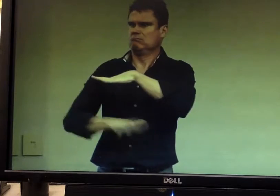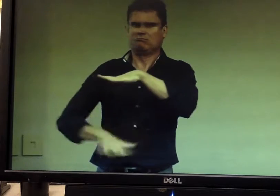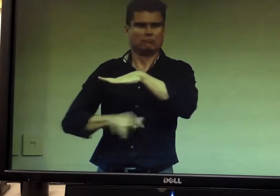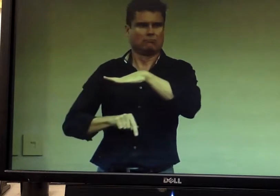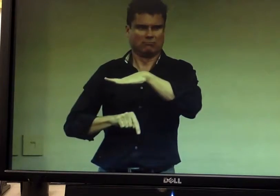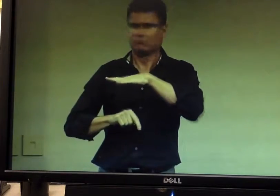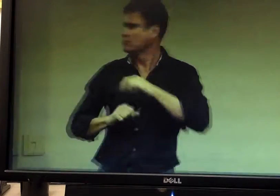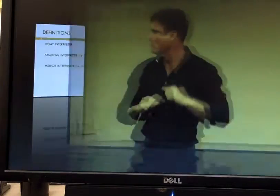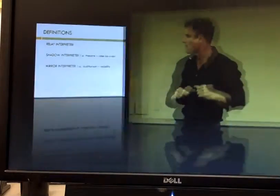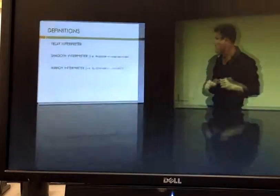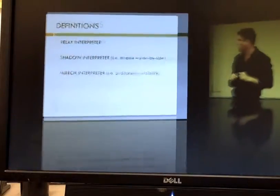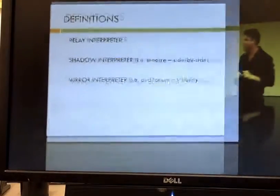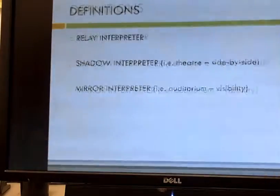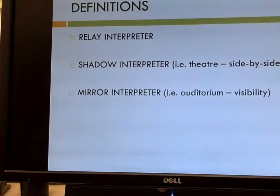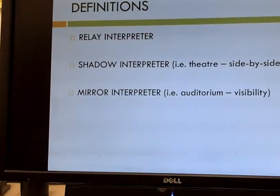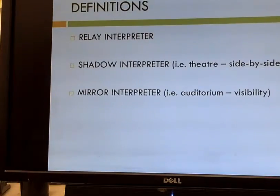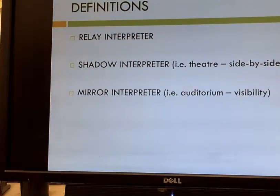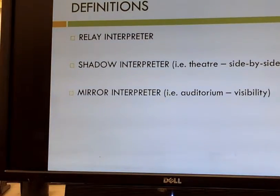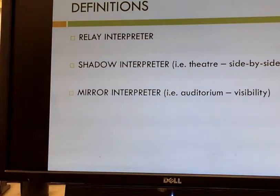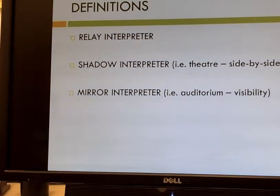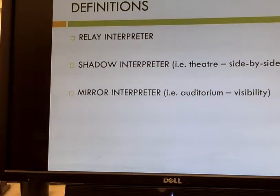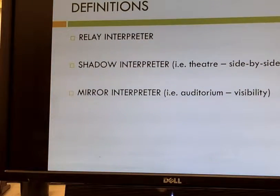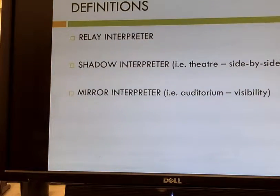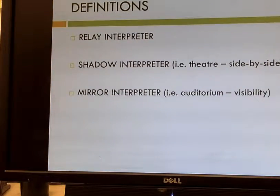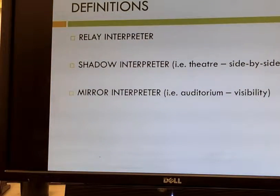And there's a lot of things involved there.